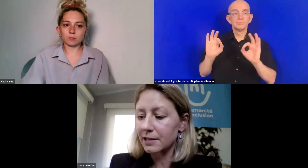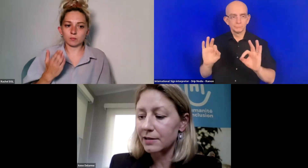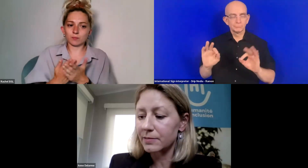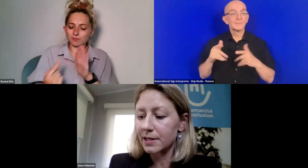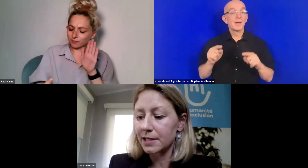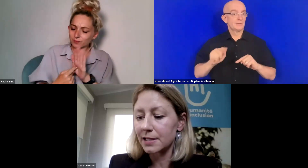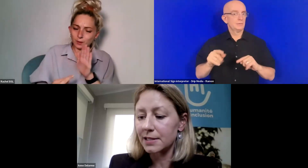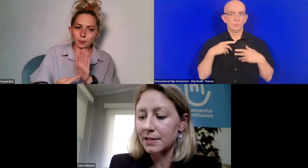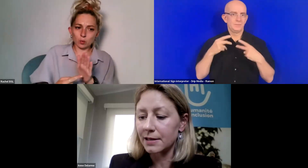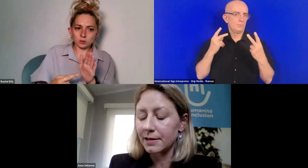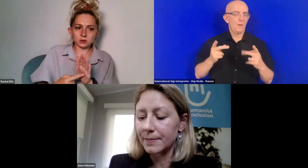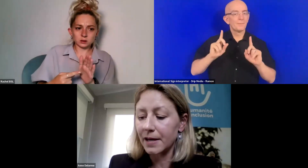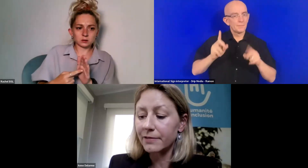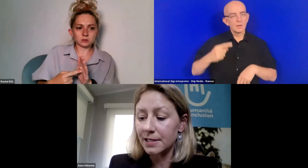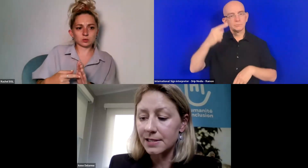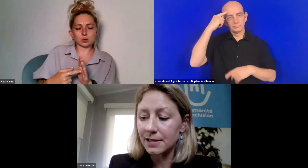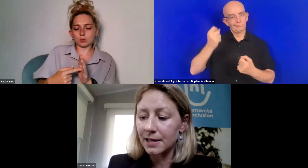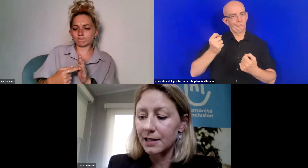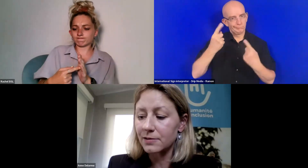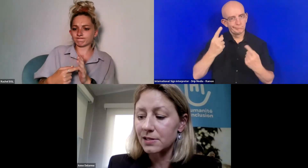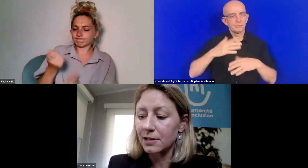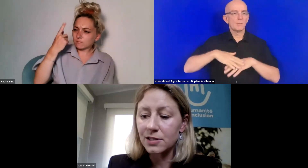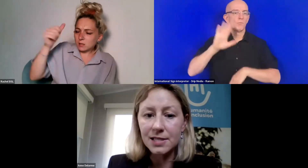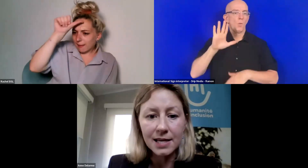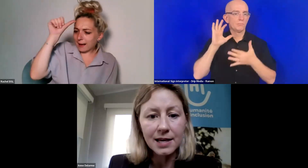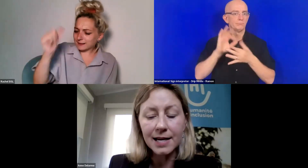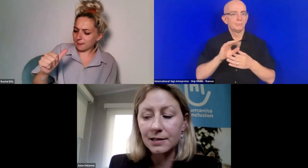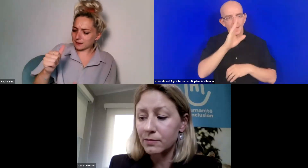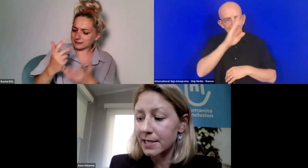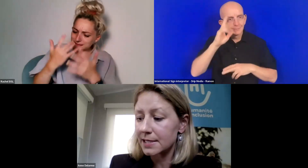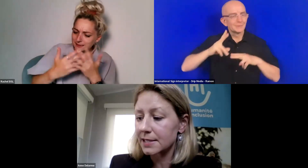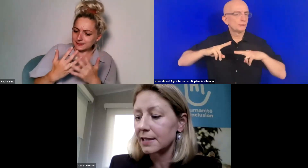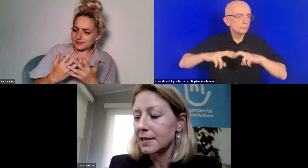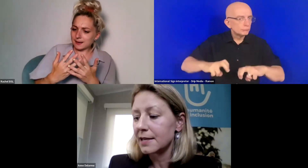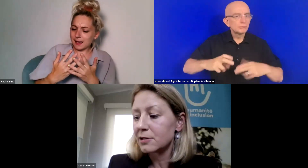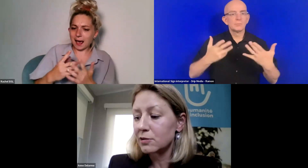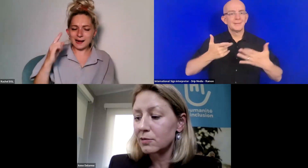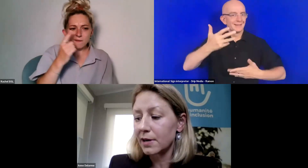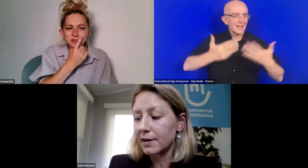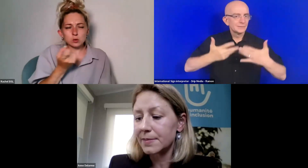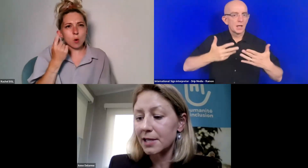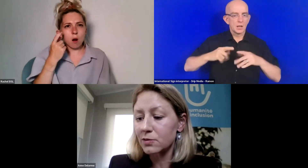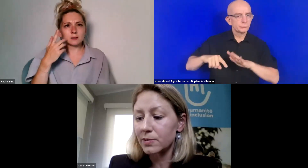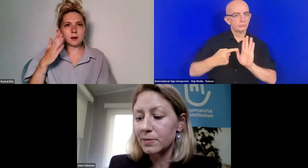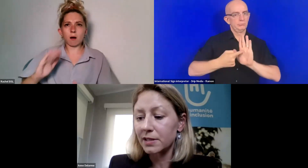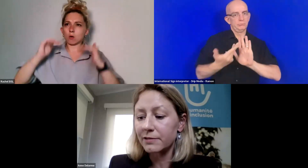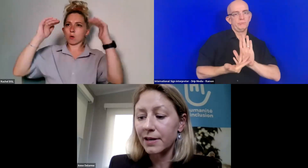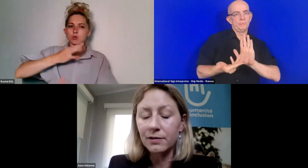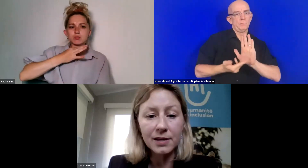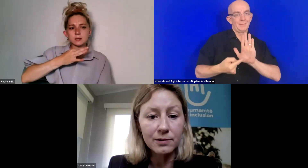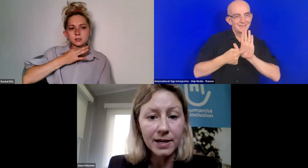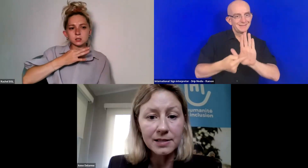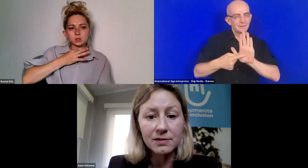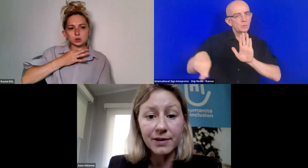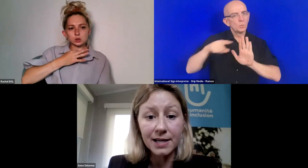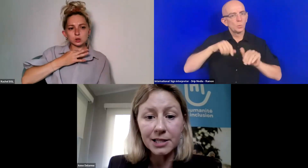or the data related evidence that allows us to understand the heightened risk to sexual reproductive